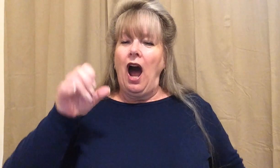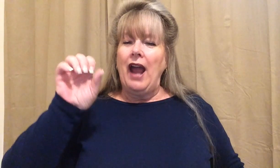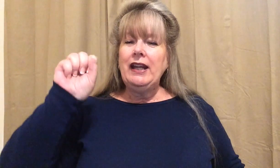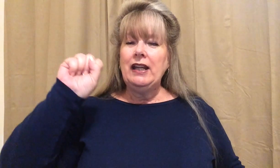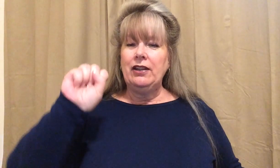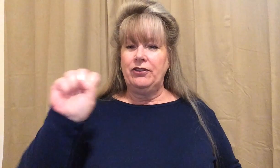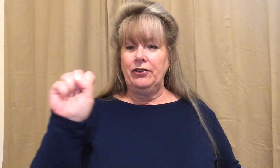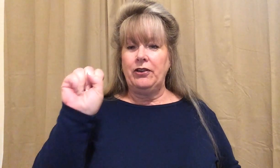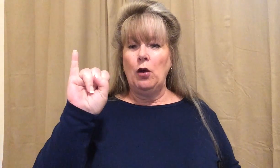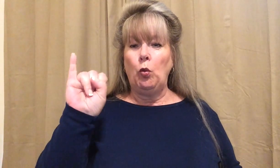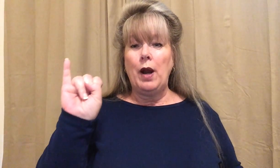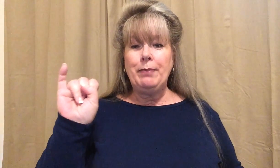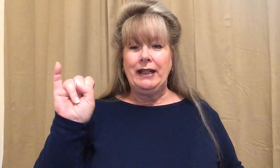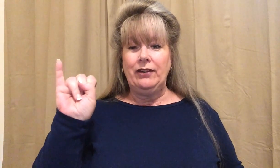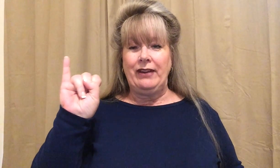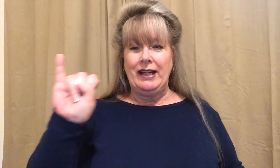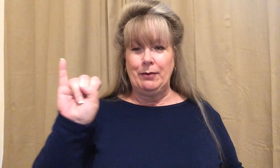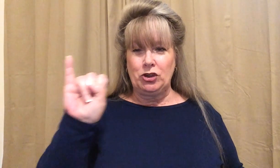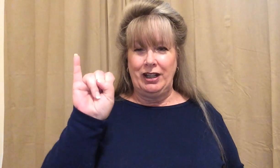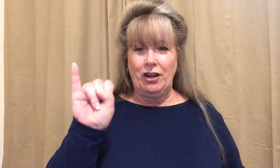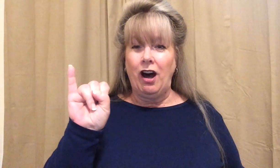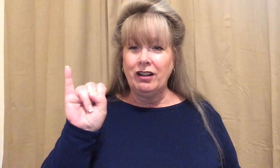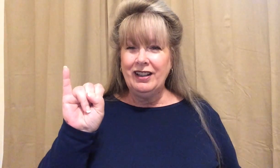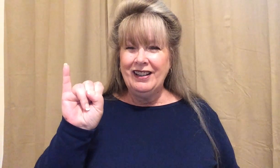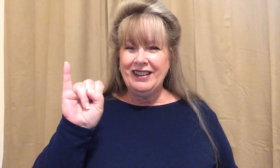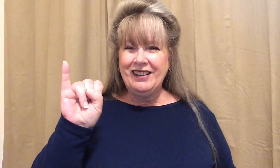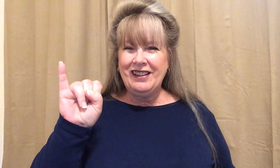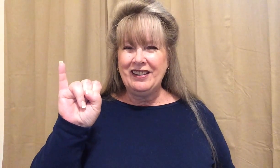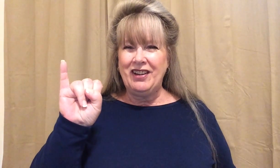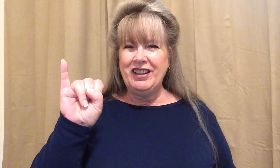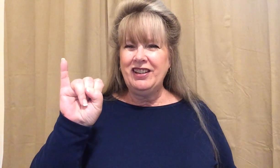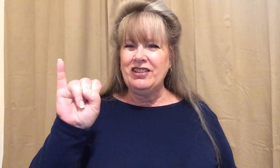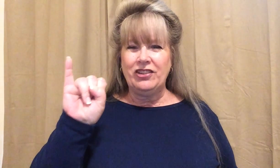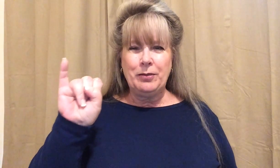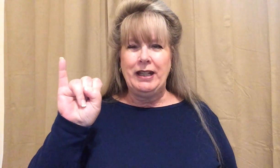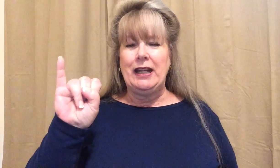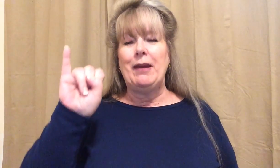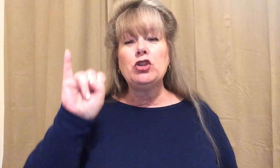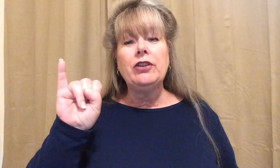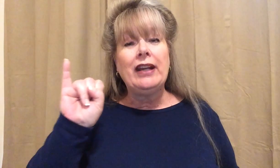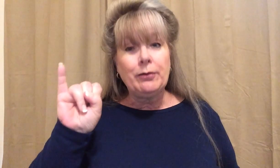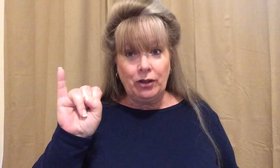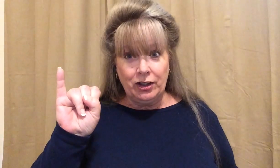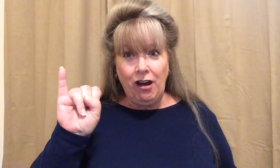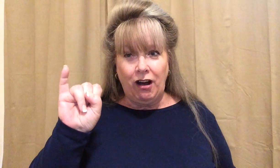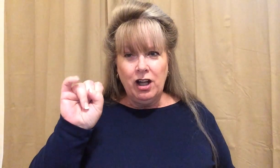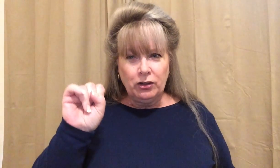I is just one pinky standing up straight and tall. Good. Very good. Just your pinky. Now make sure he stands up straight and tall. Don't let him